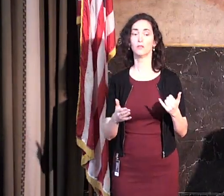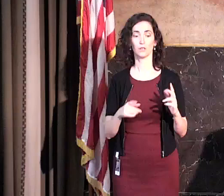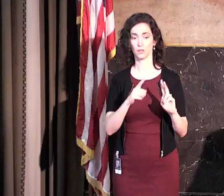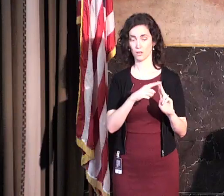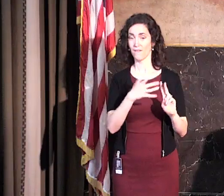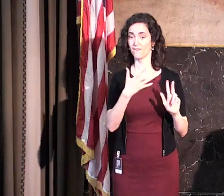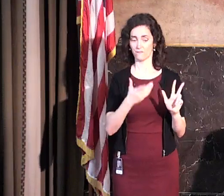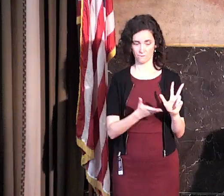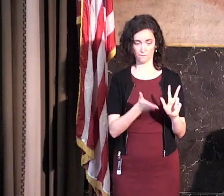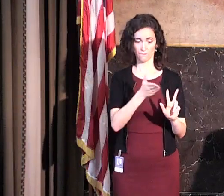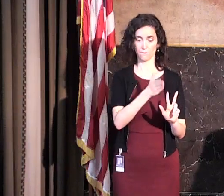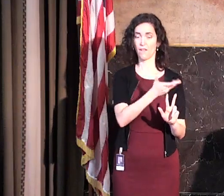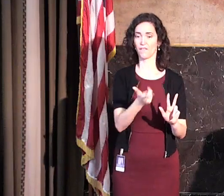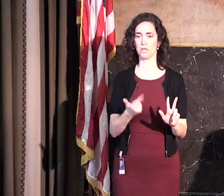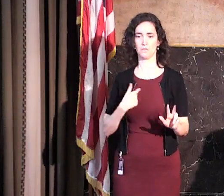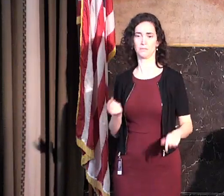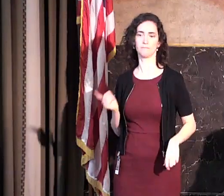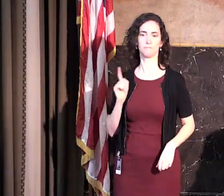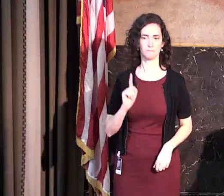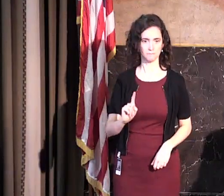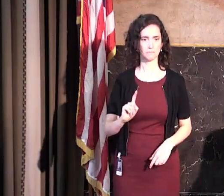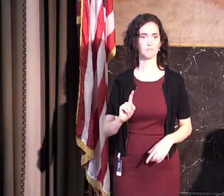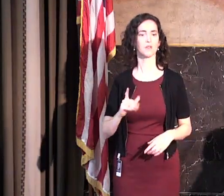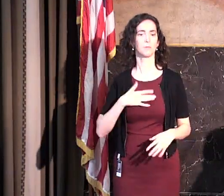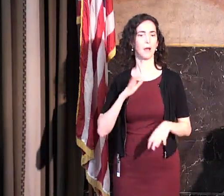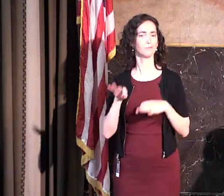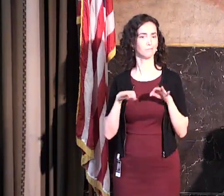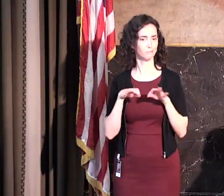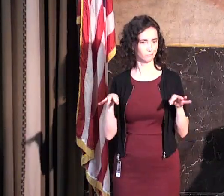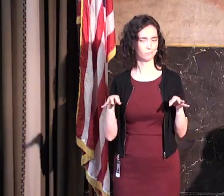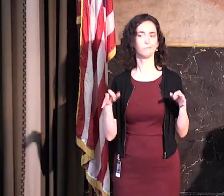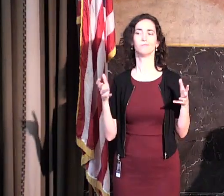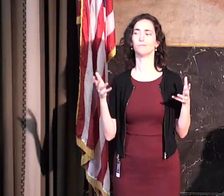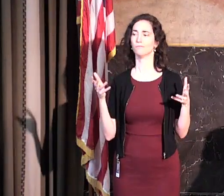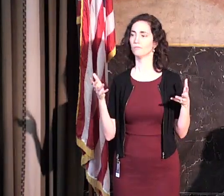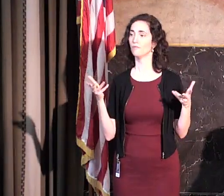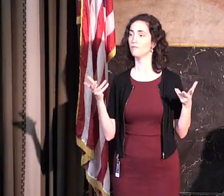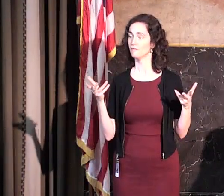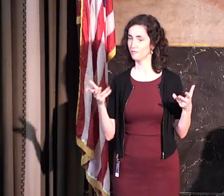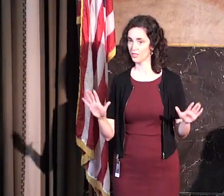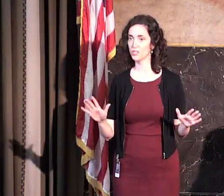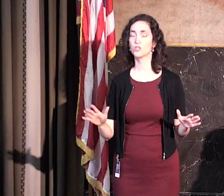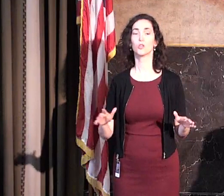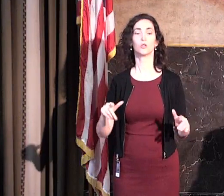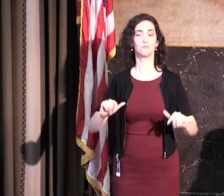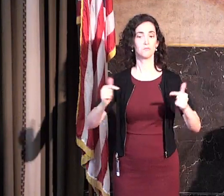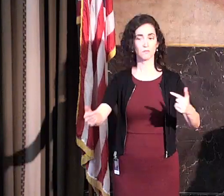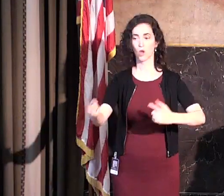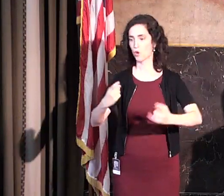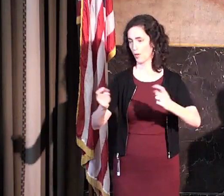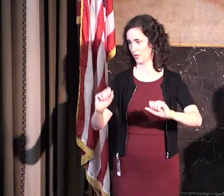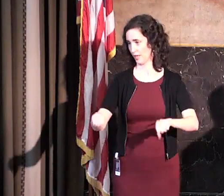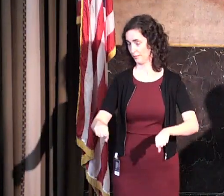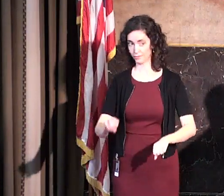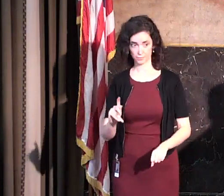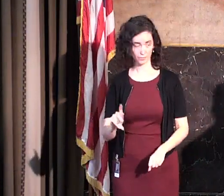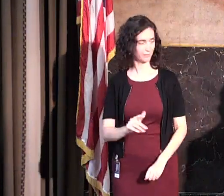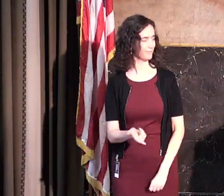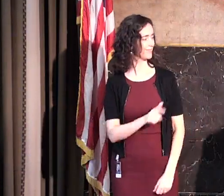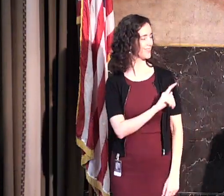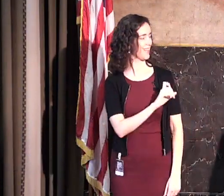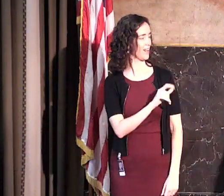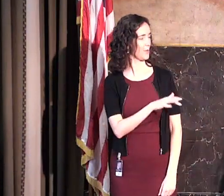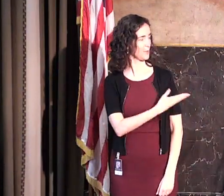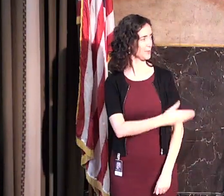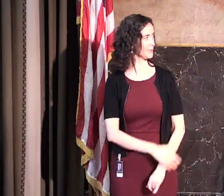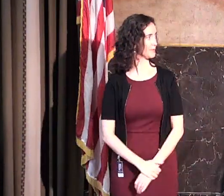Canner, I'll come back up, wrap up my remarks, and then we will take some questions as well. So Tyler?